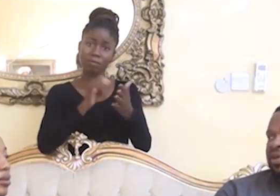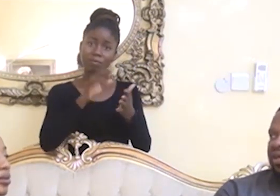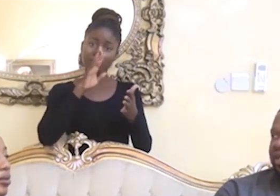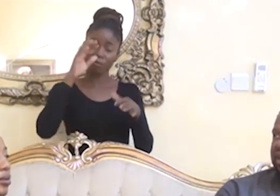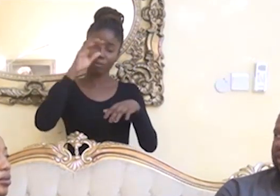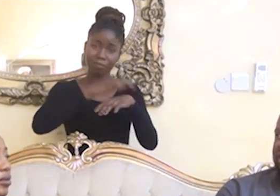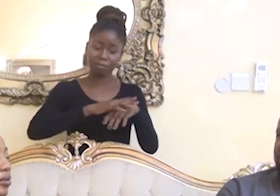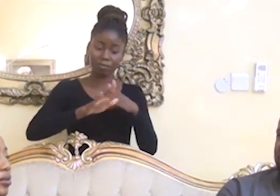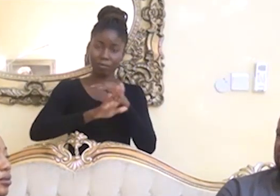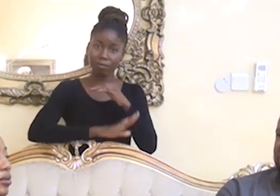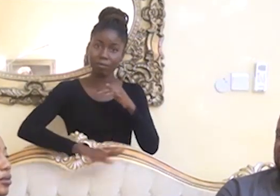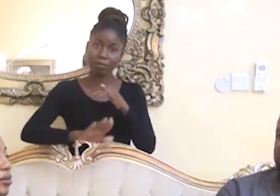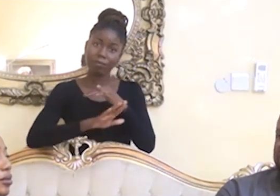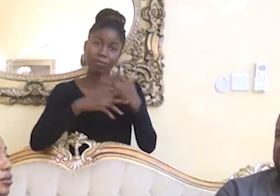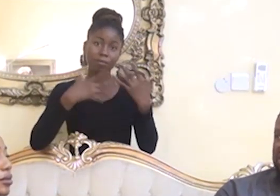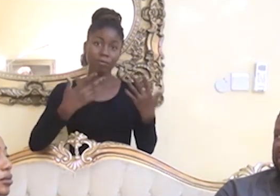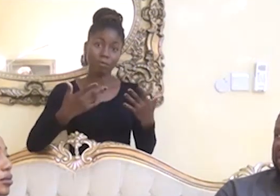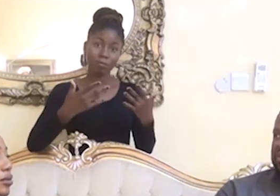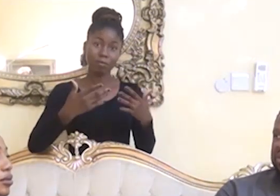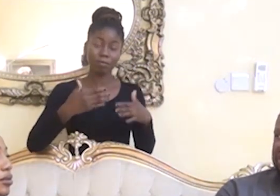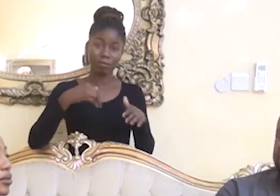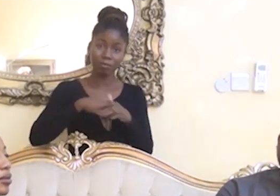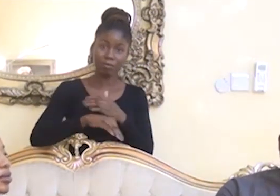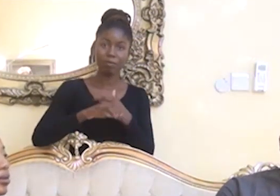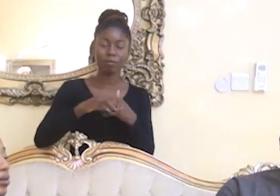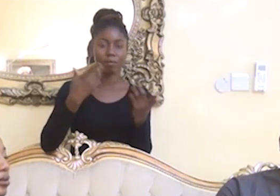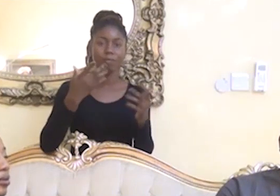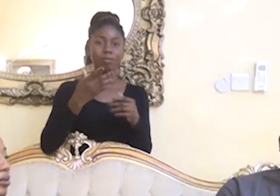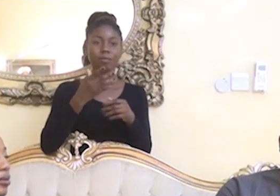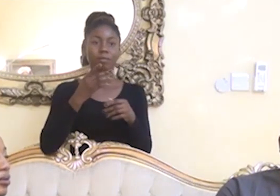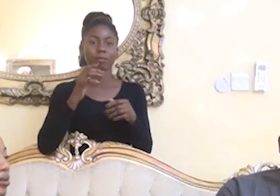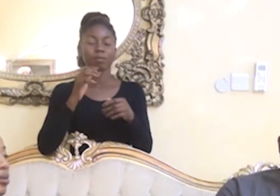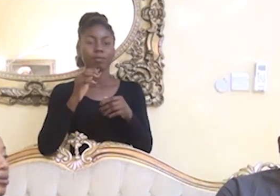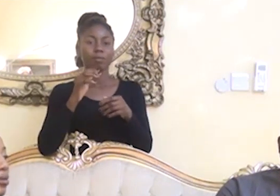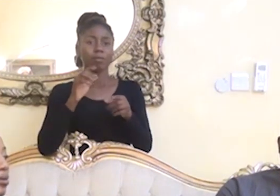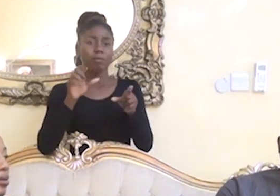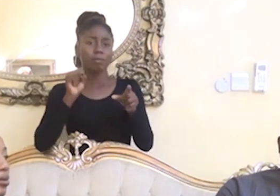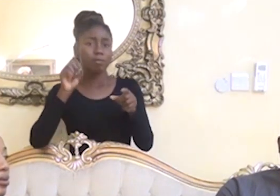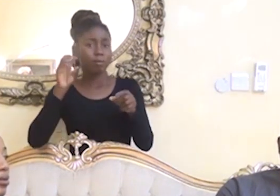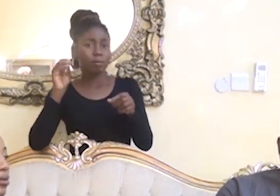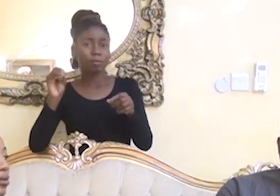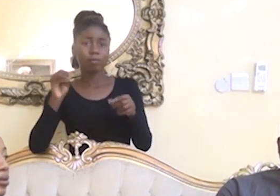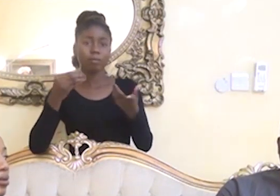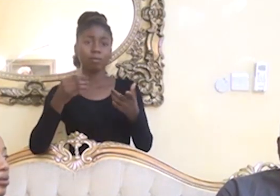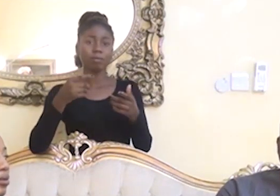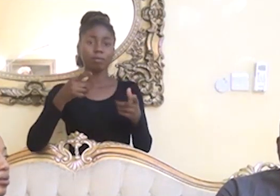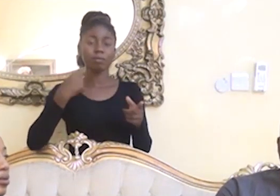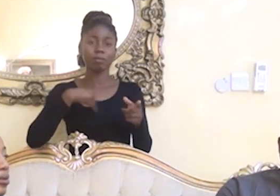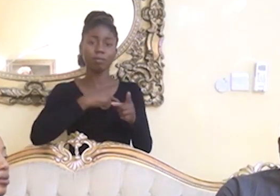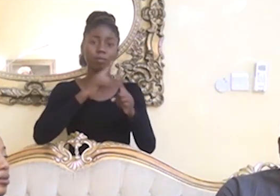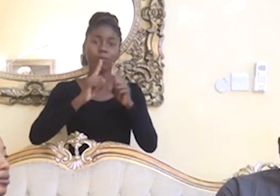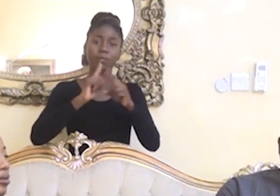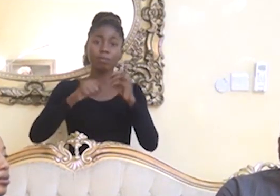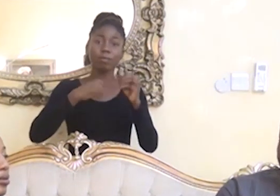floor in terms of commercial building. So then you talk about